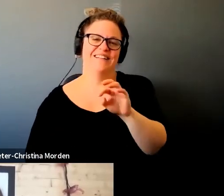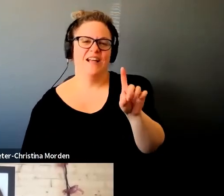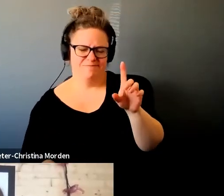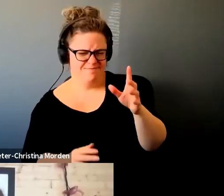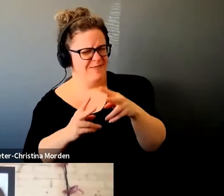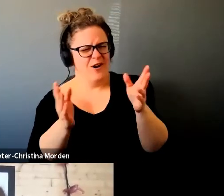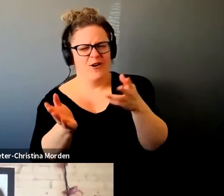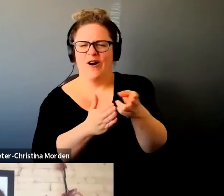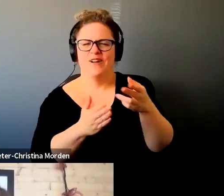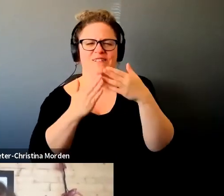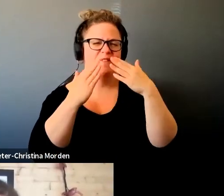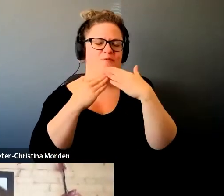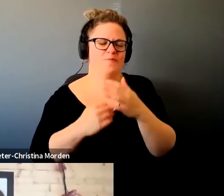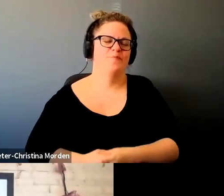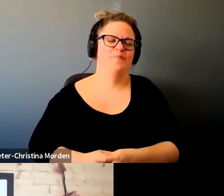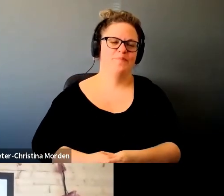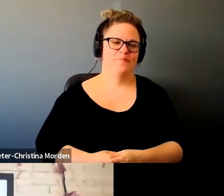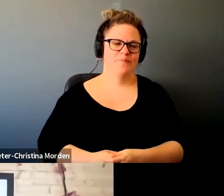That helps a lot.